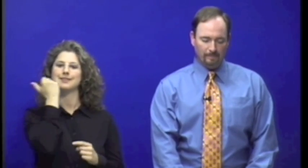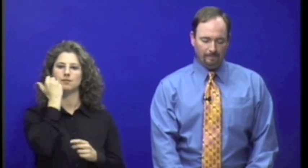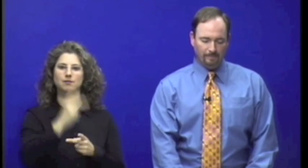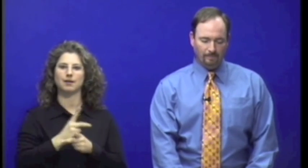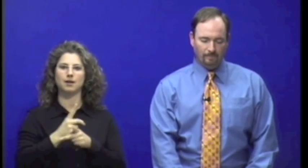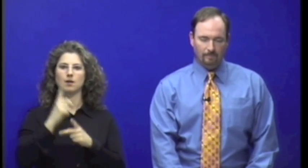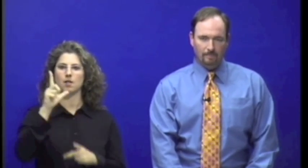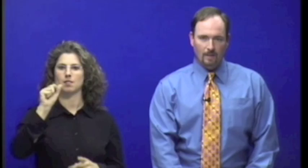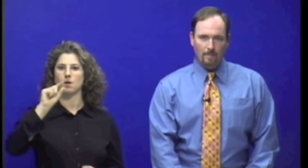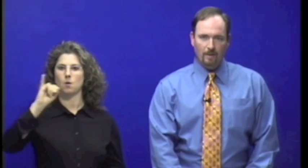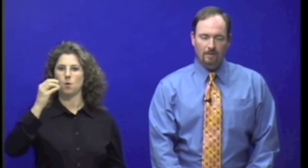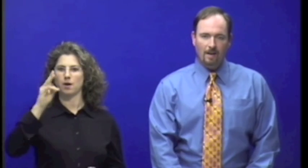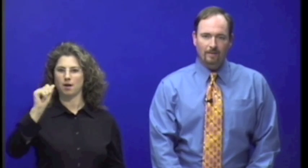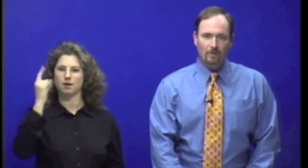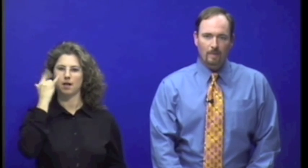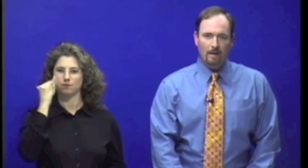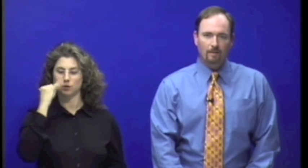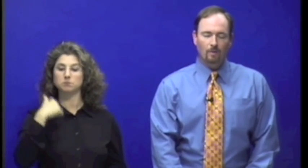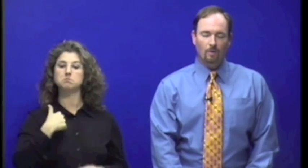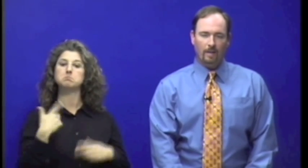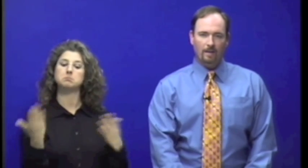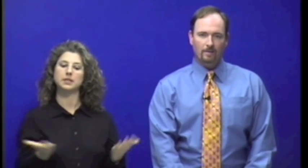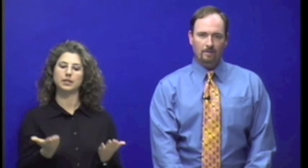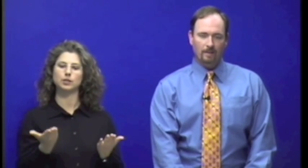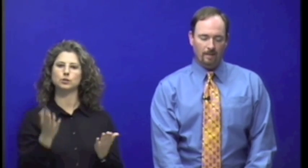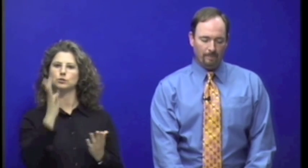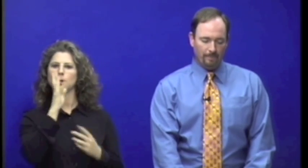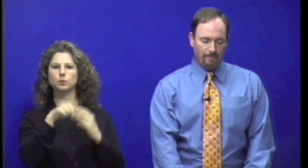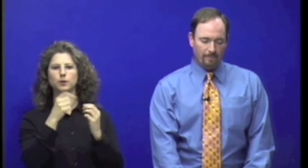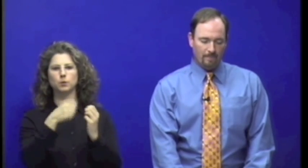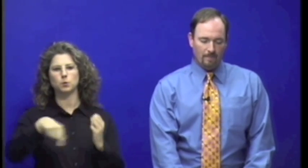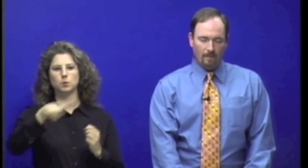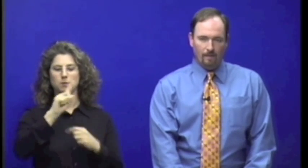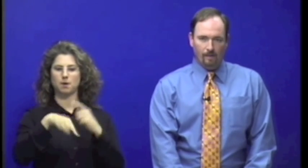California. I'm here to talk to you about oral cancer today.